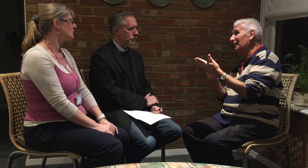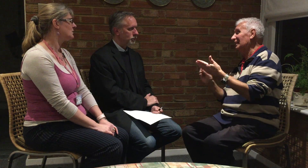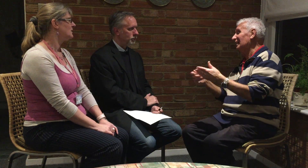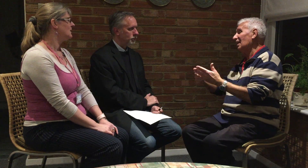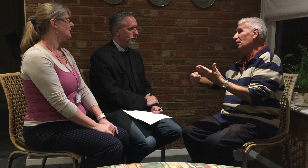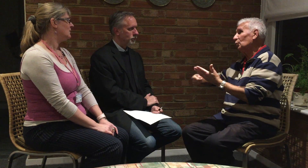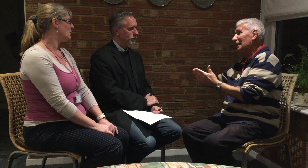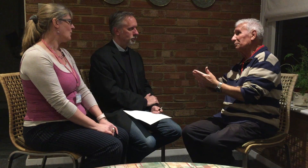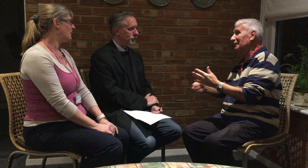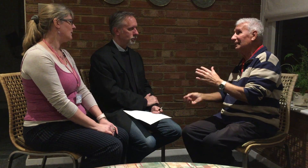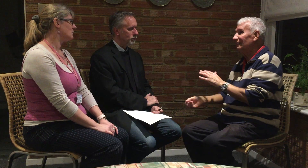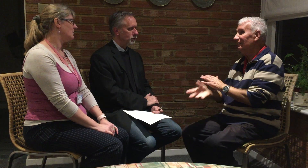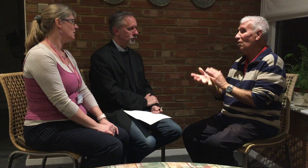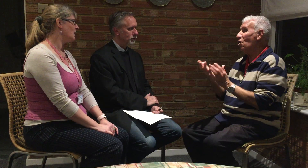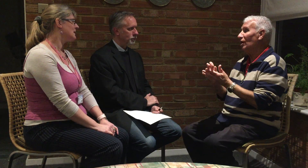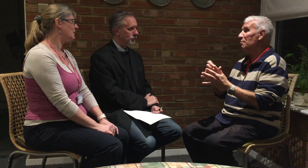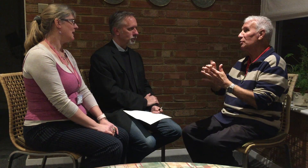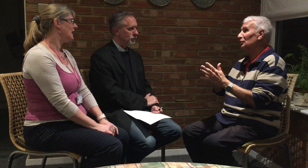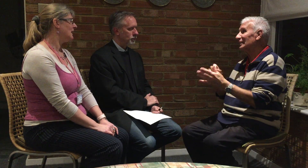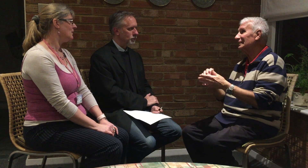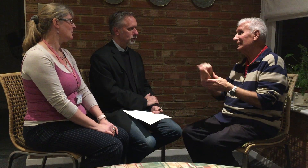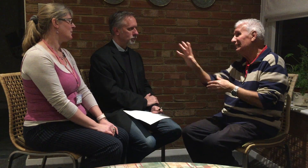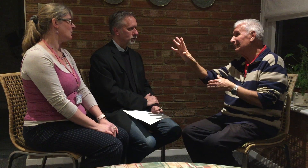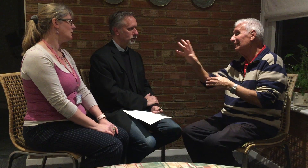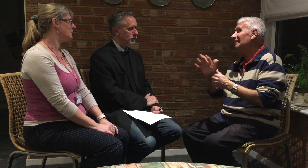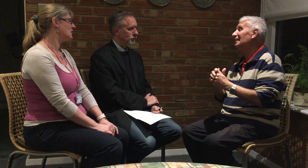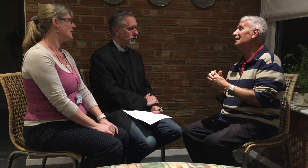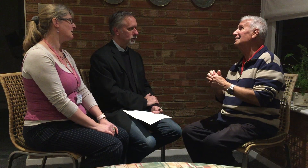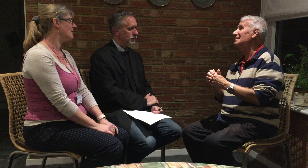watch, you could copy it onto a USB, you could put it on your projector,